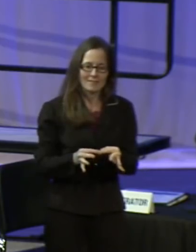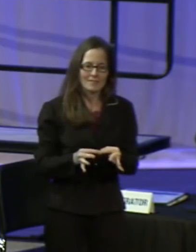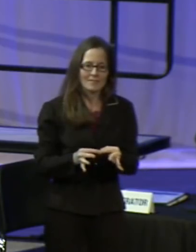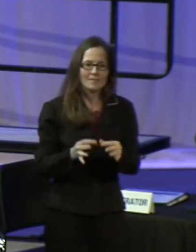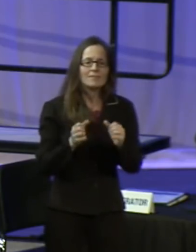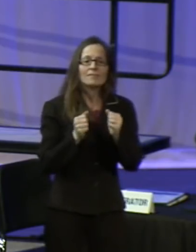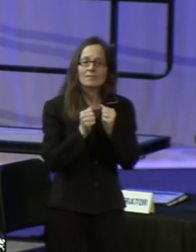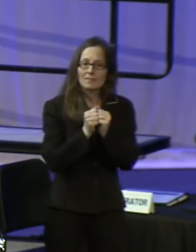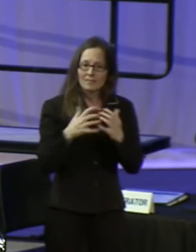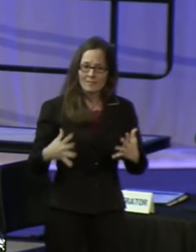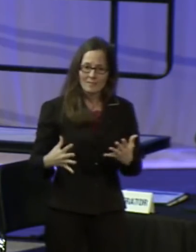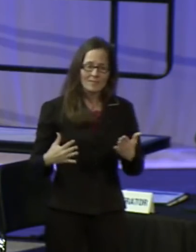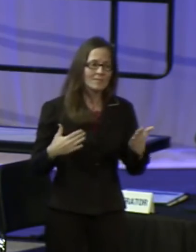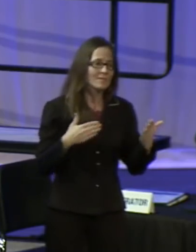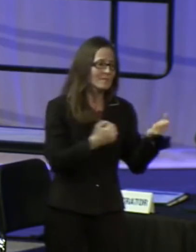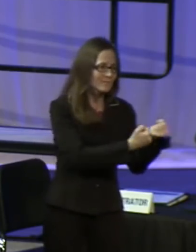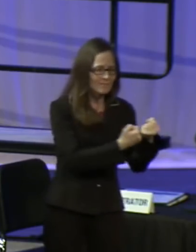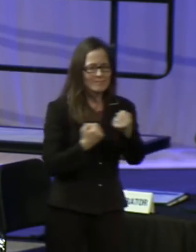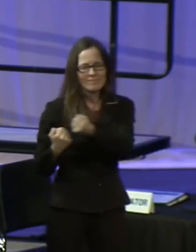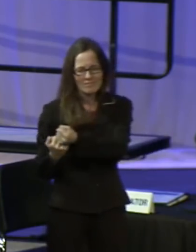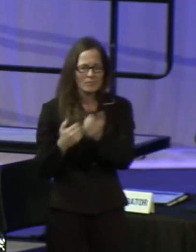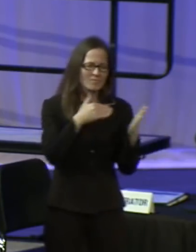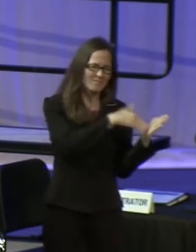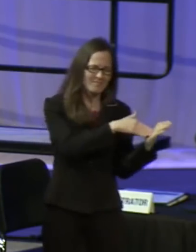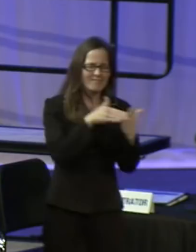without partiality or prejudice,